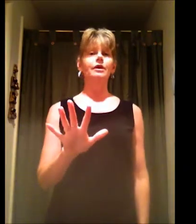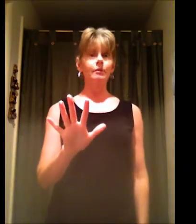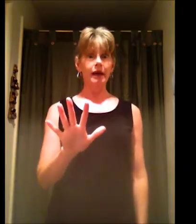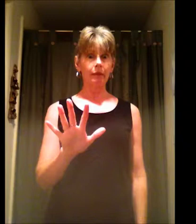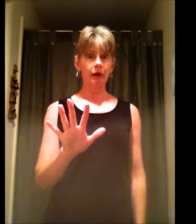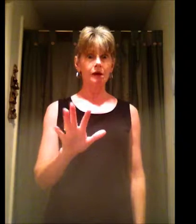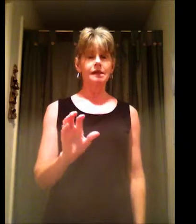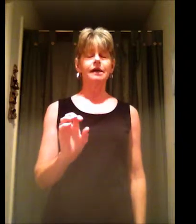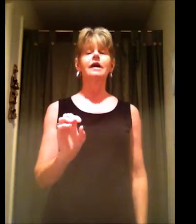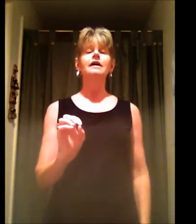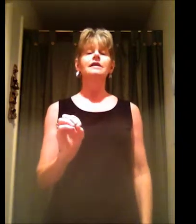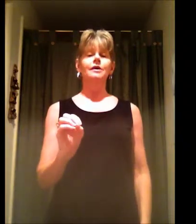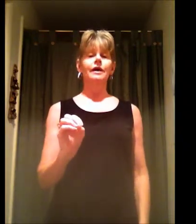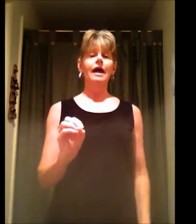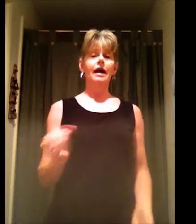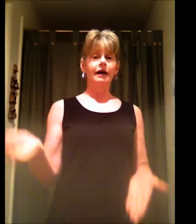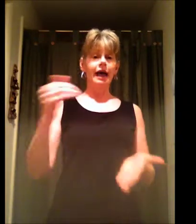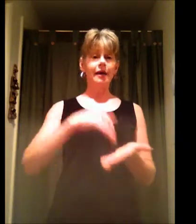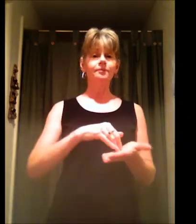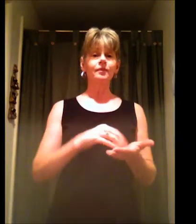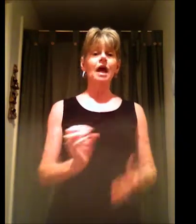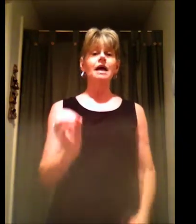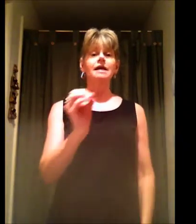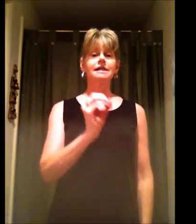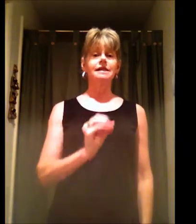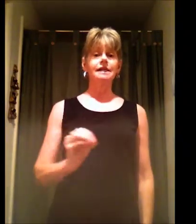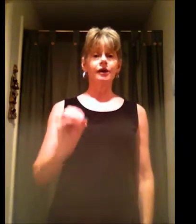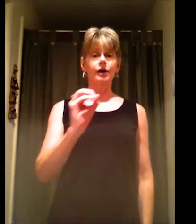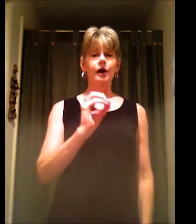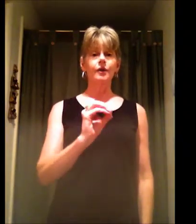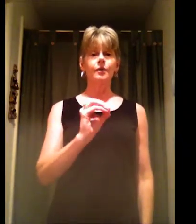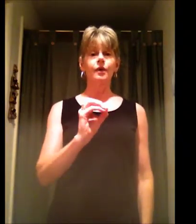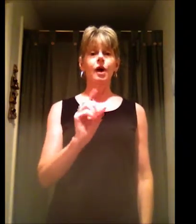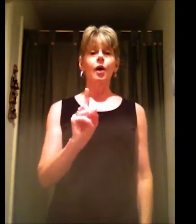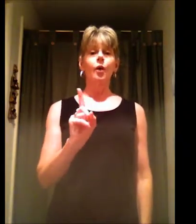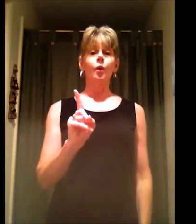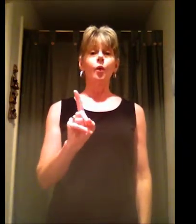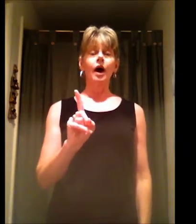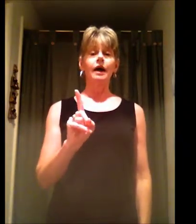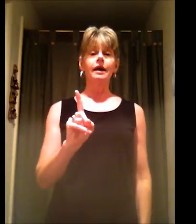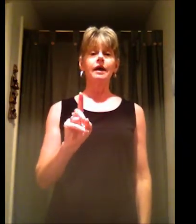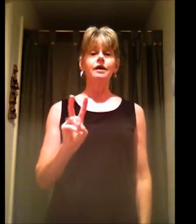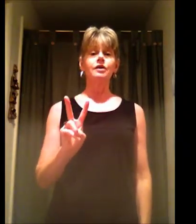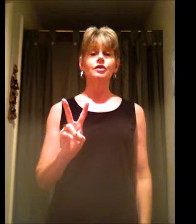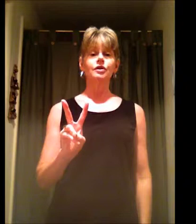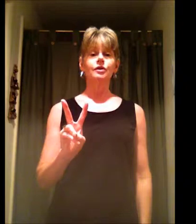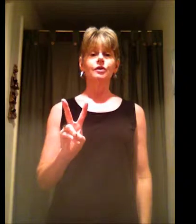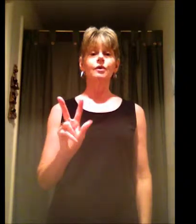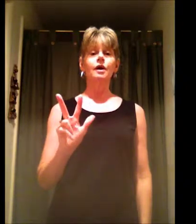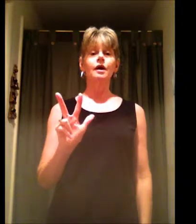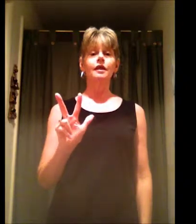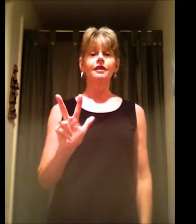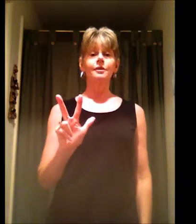You'll make them car sick. So again, 0, 1, 2,